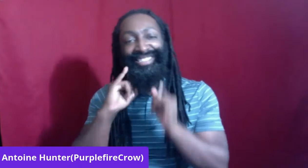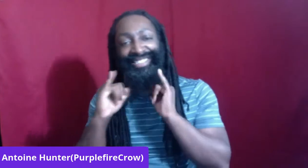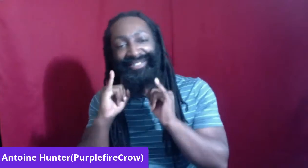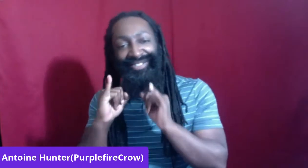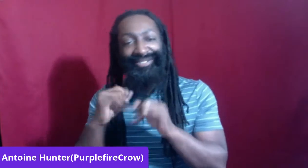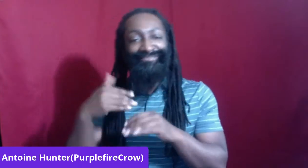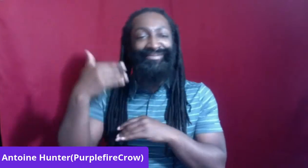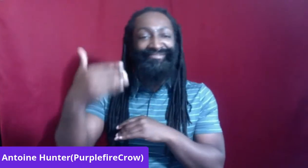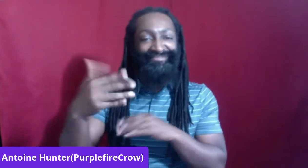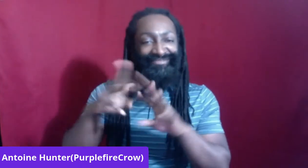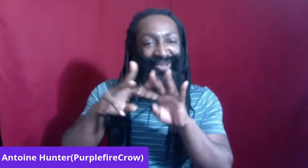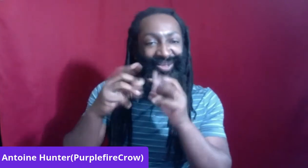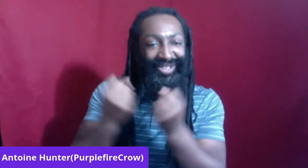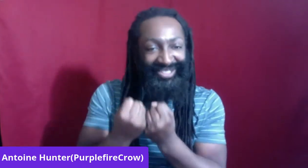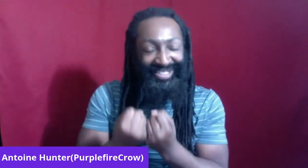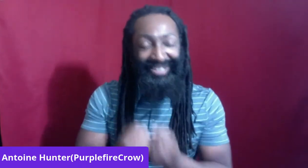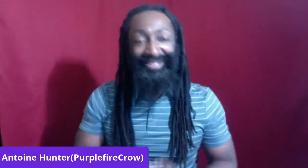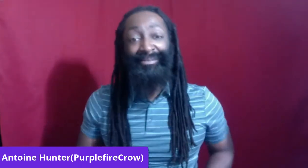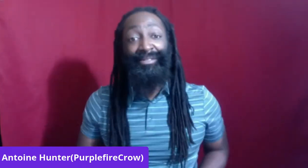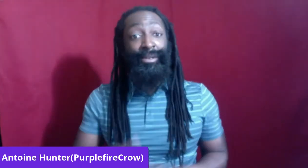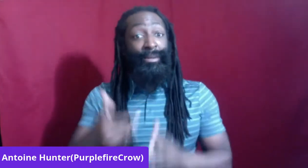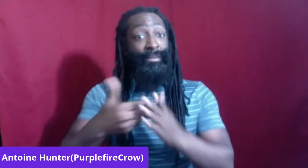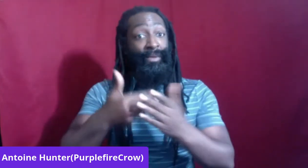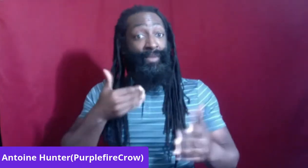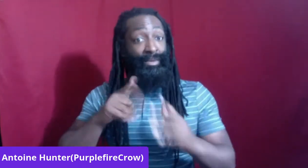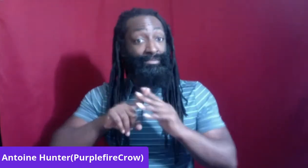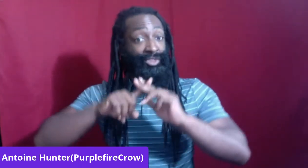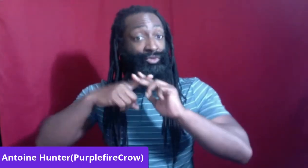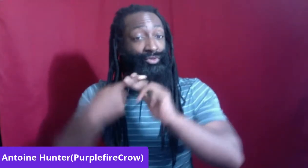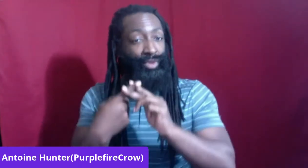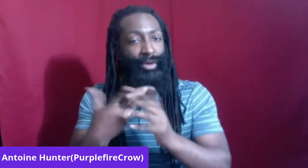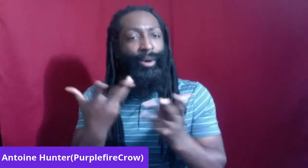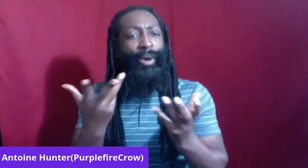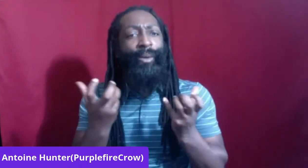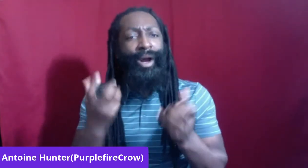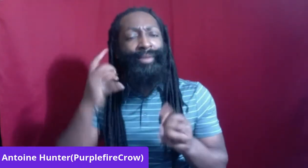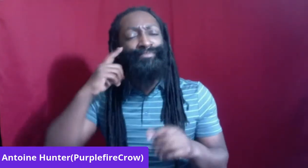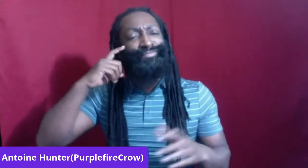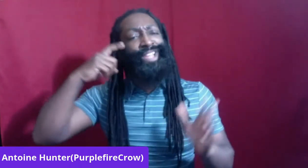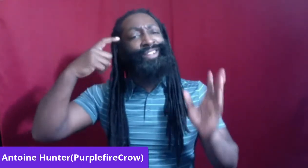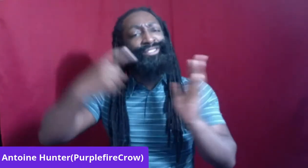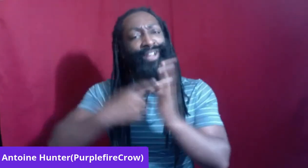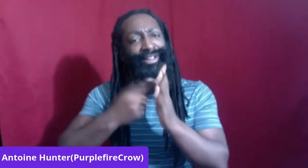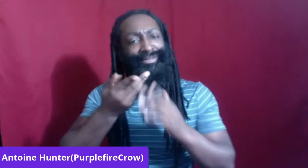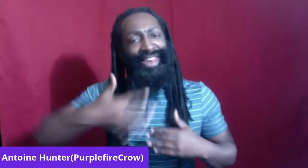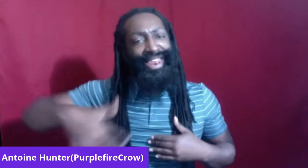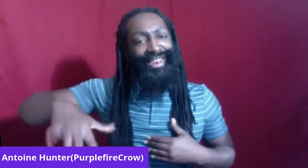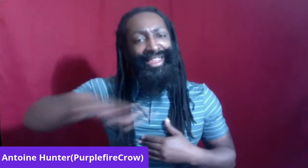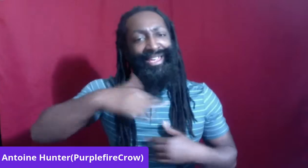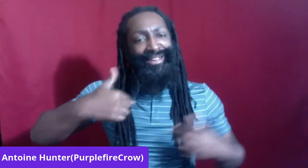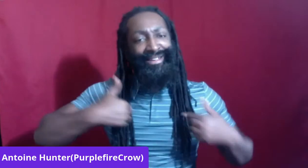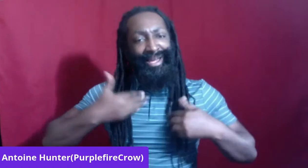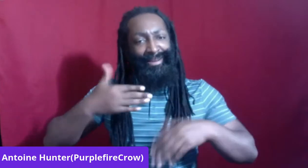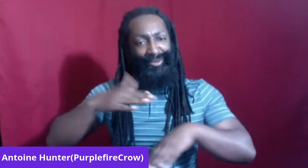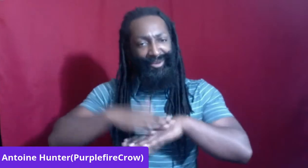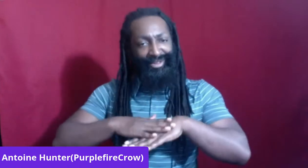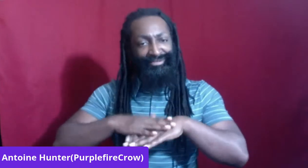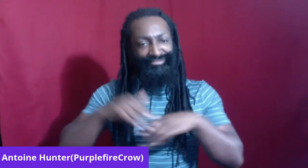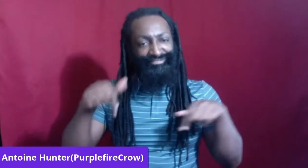Today we're going to have a panel. We're going to interview artists. We're going to start first by recognizing